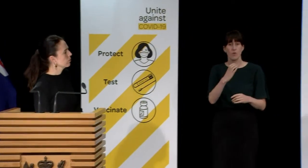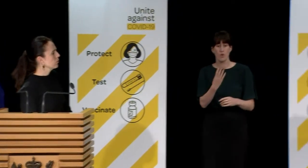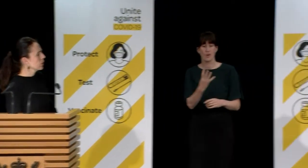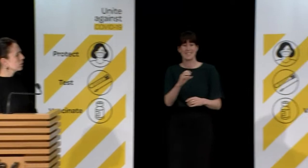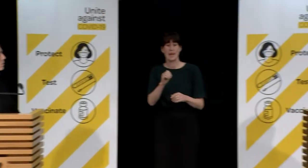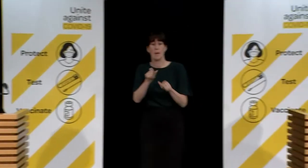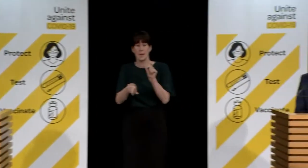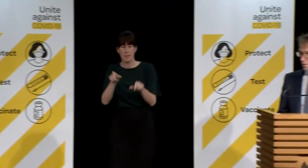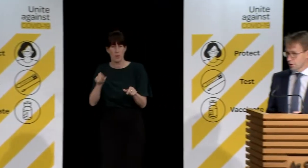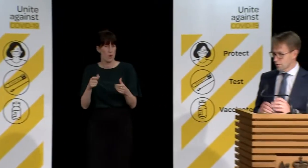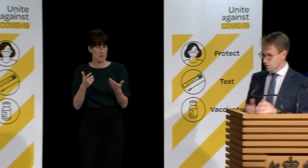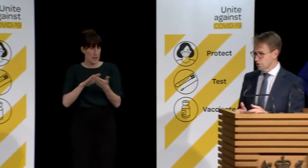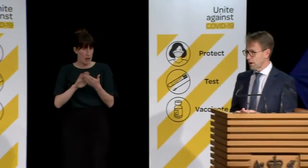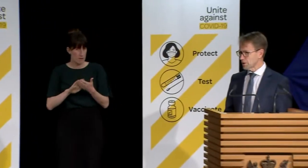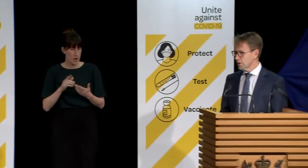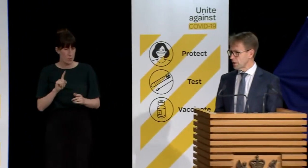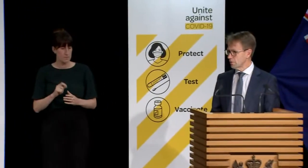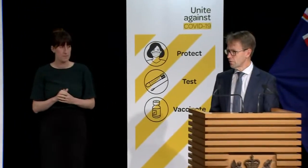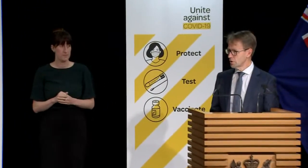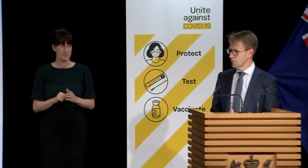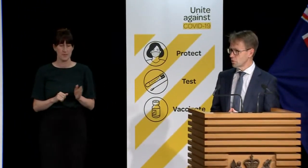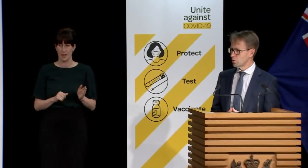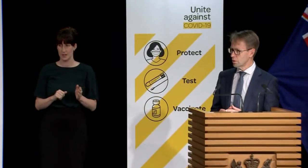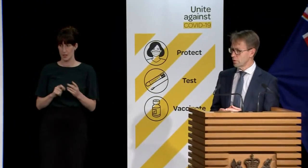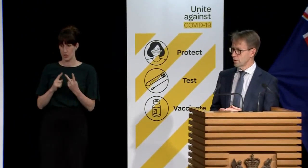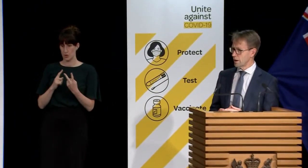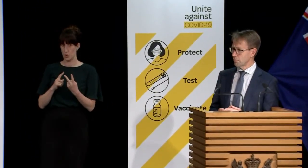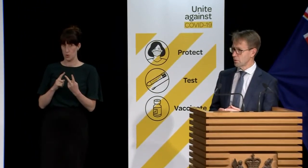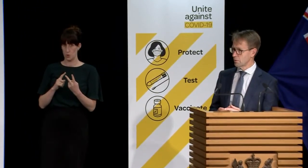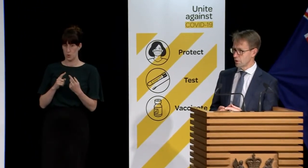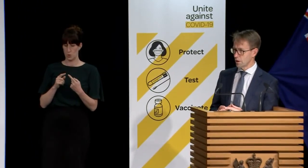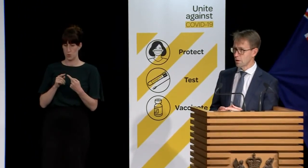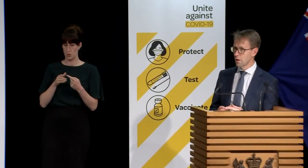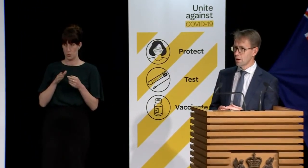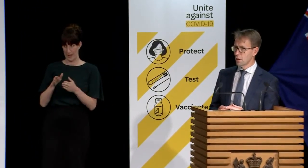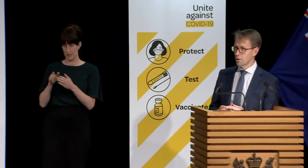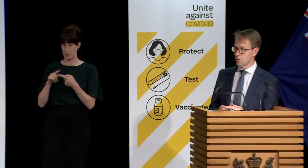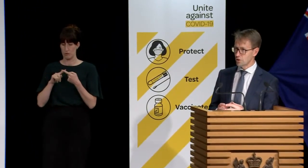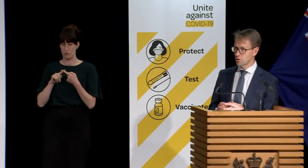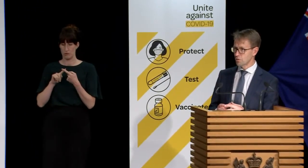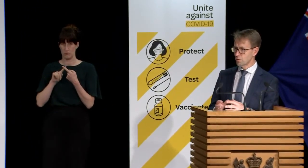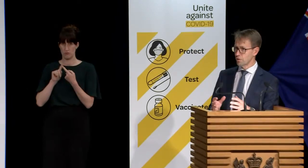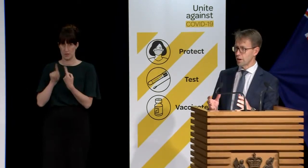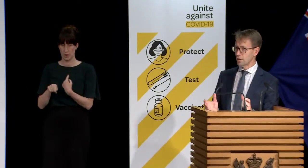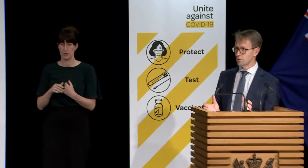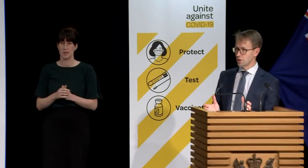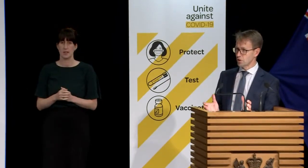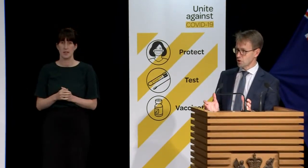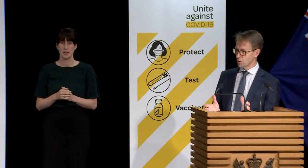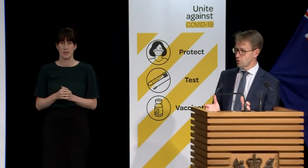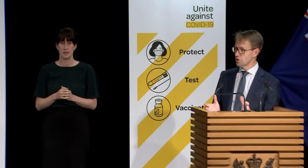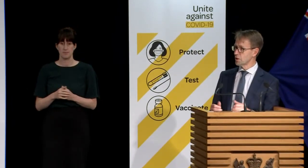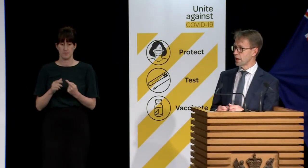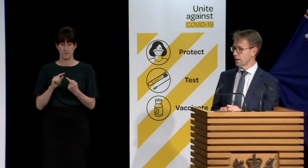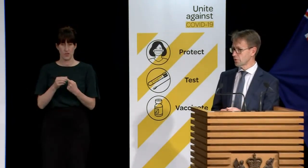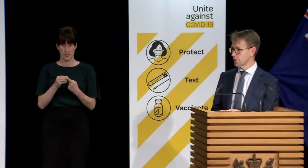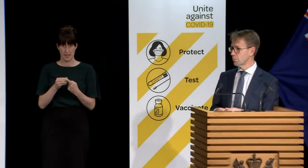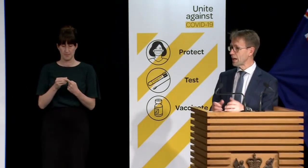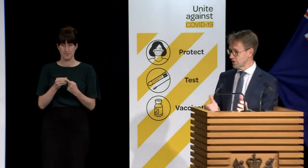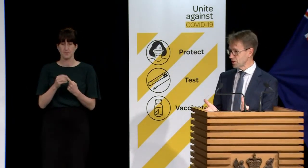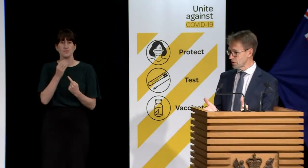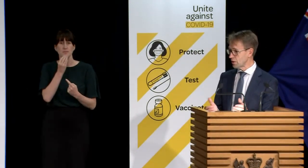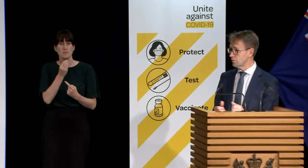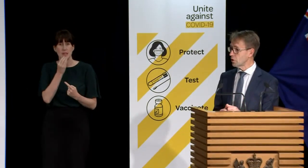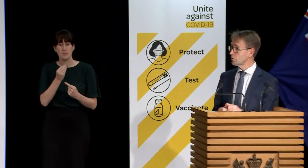there? Yes, so there are two parts to that. First of all, the sort of transitional emergency